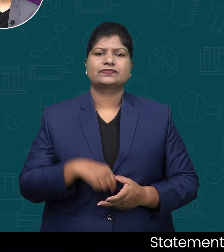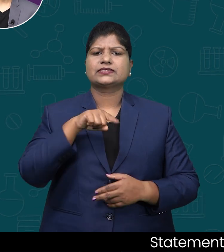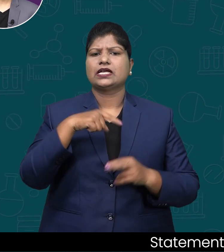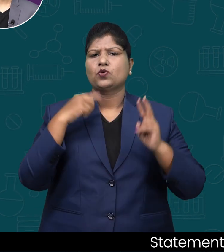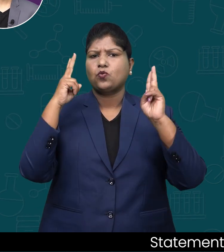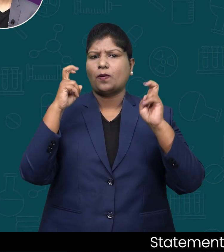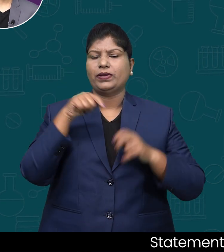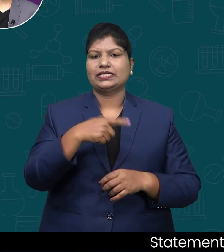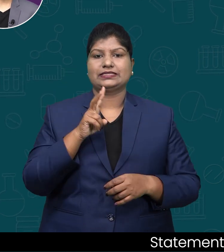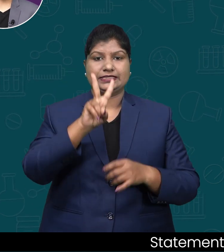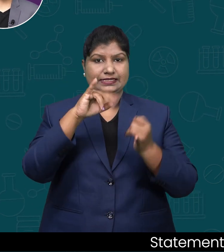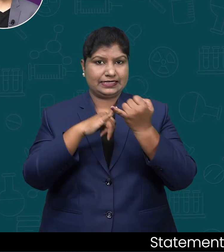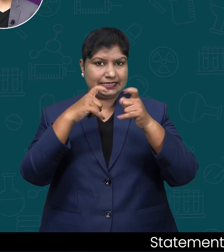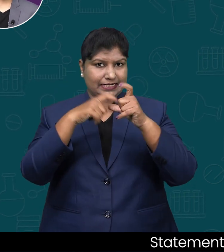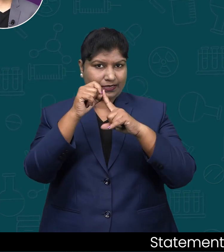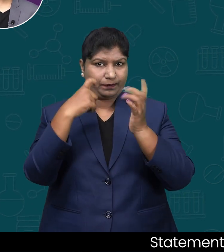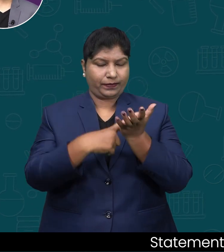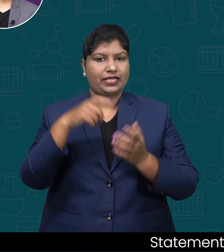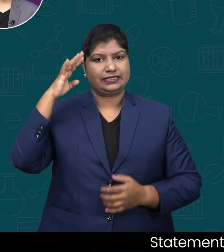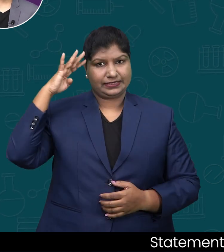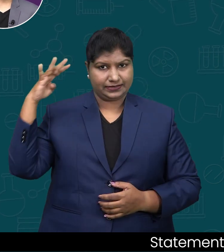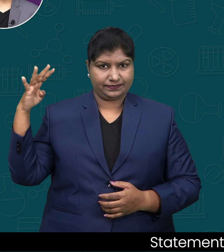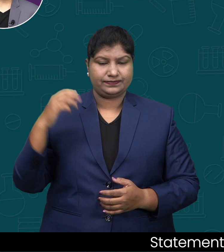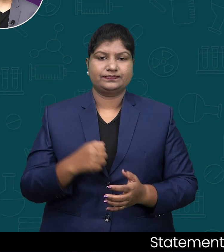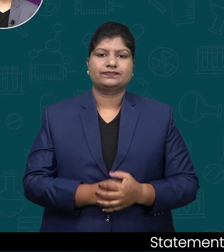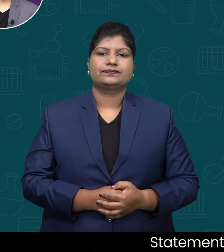statement of VSEPR theory,